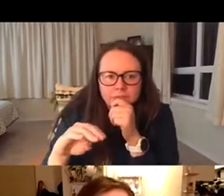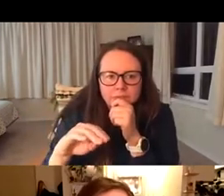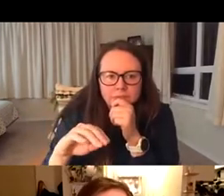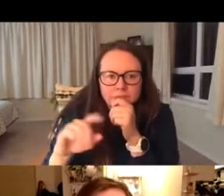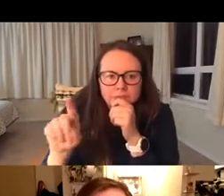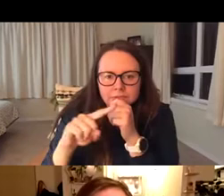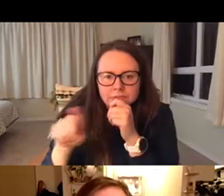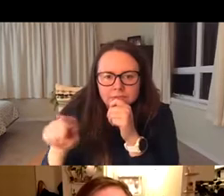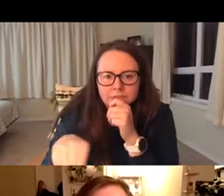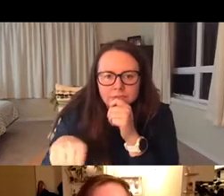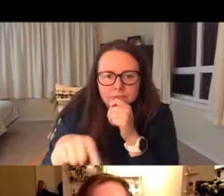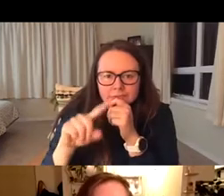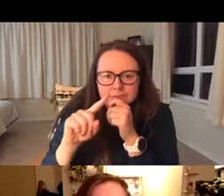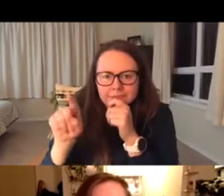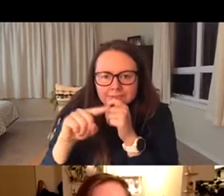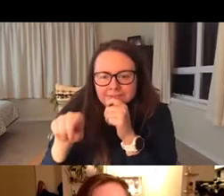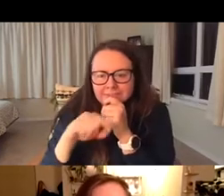amazing. Thank you.